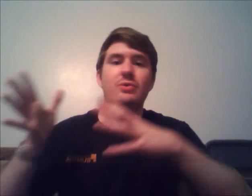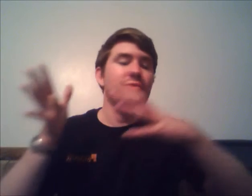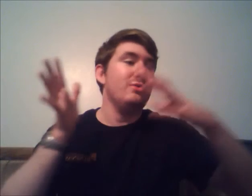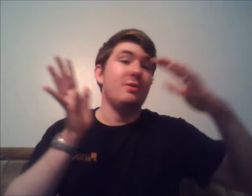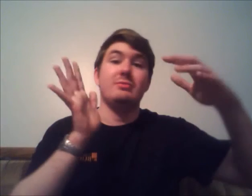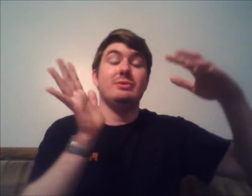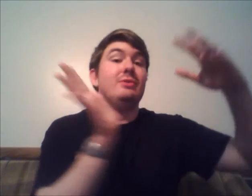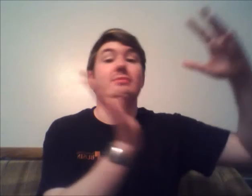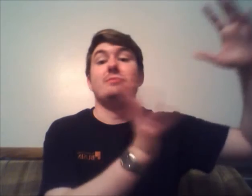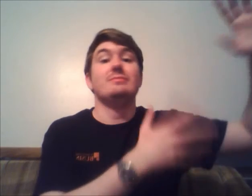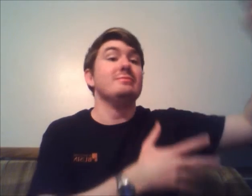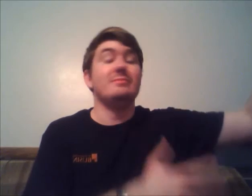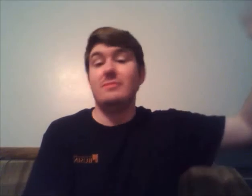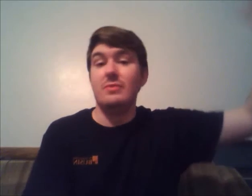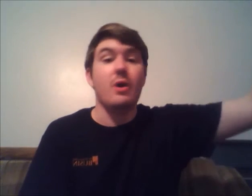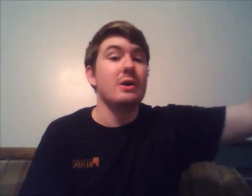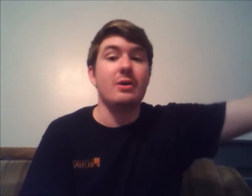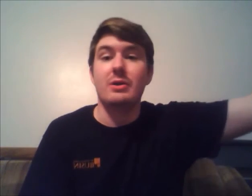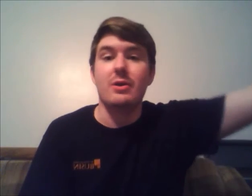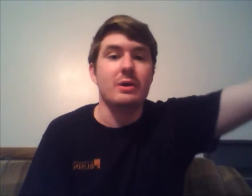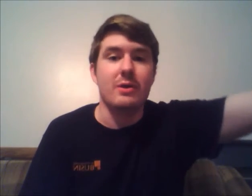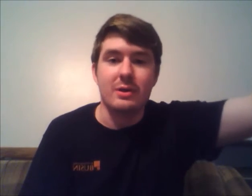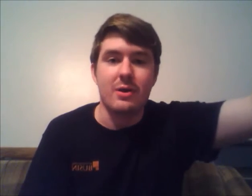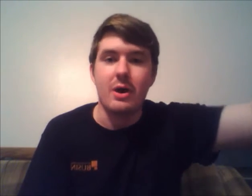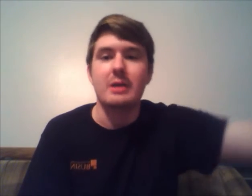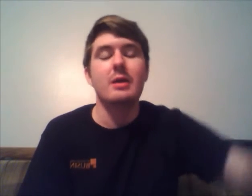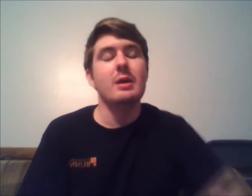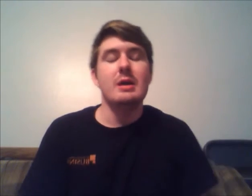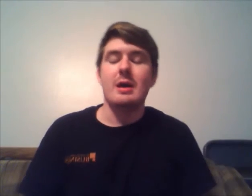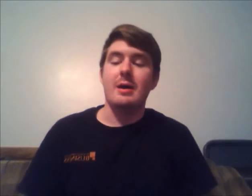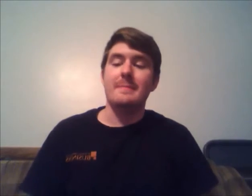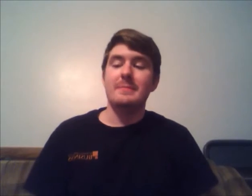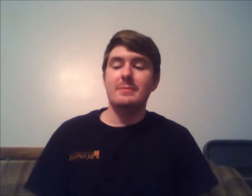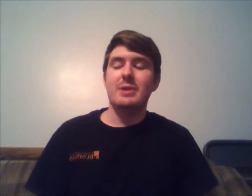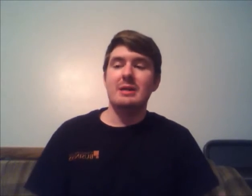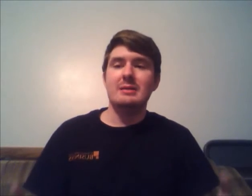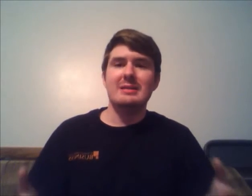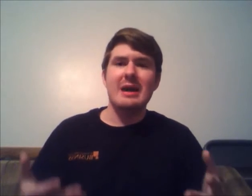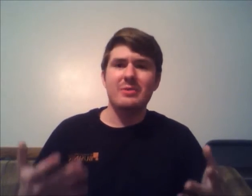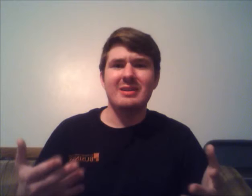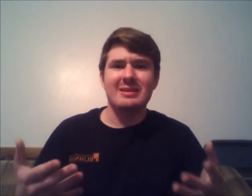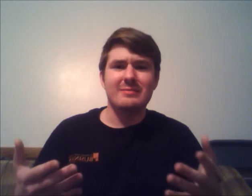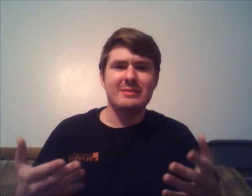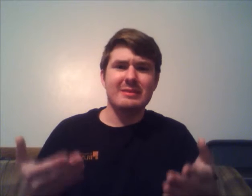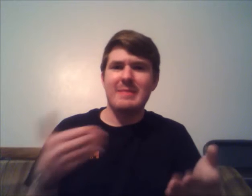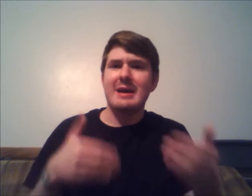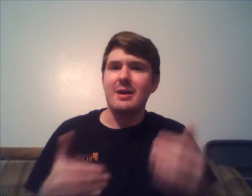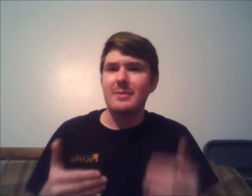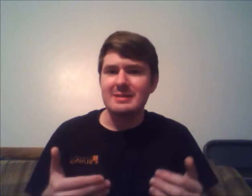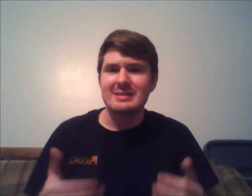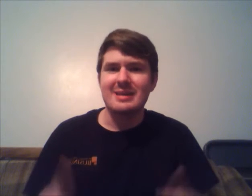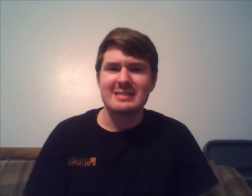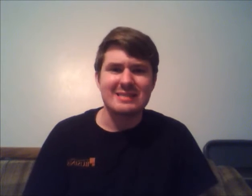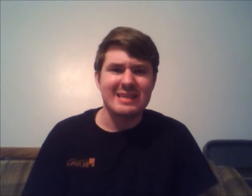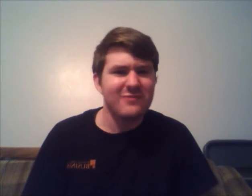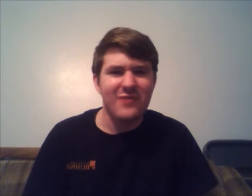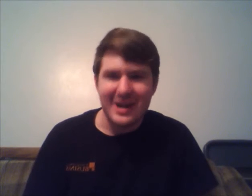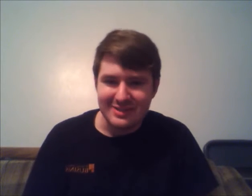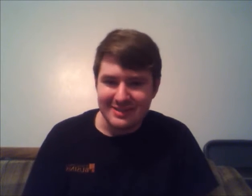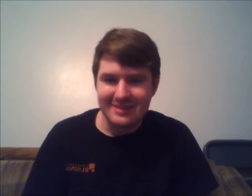to, on and on and on and on and on. But now we're going to back up and discuss like fractions,